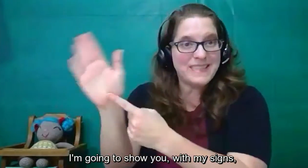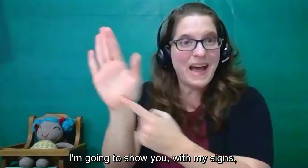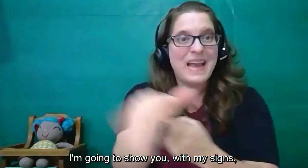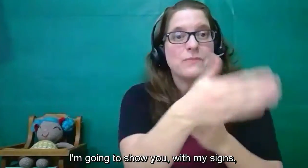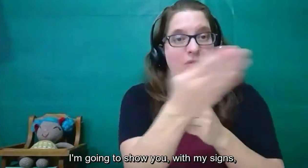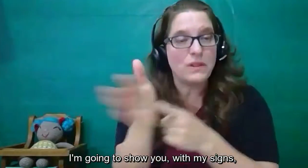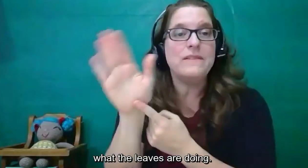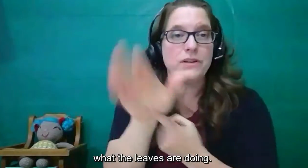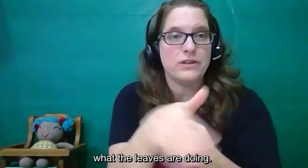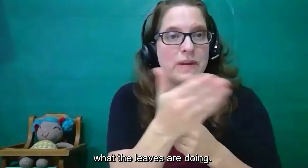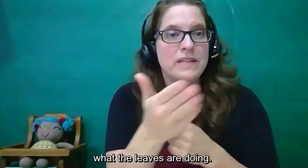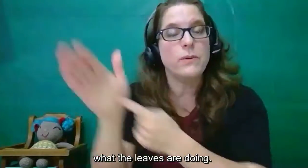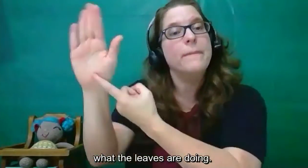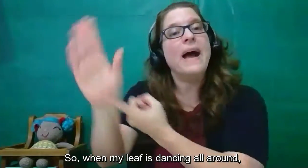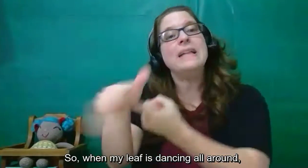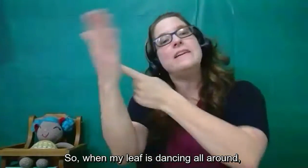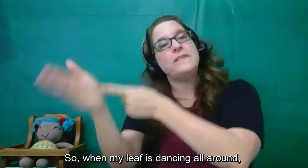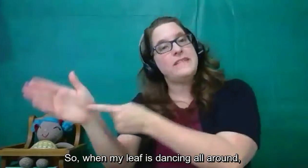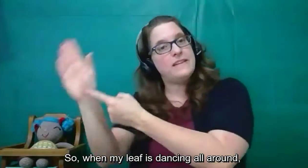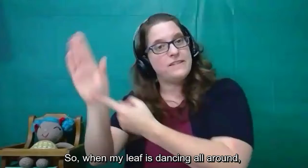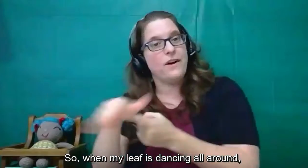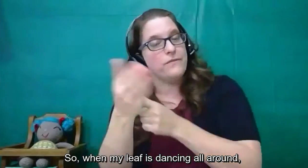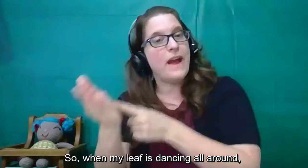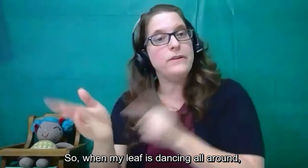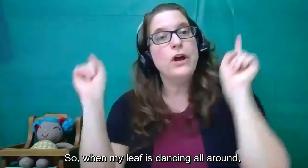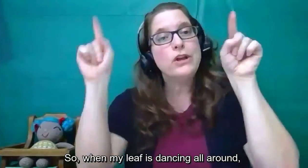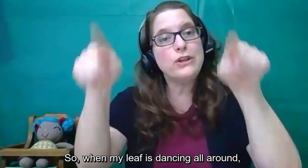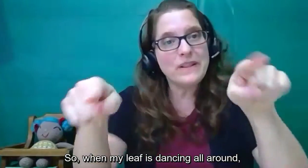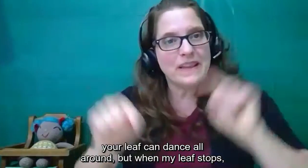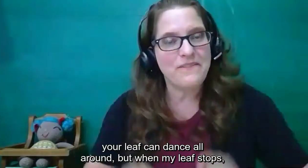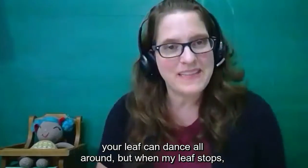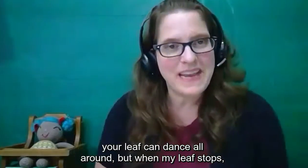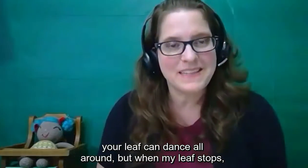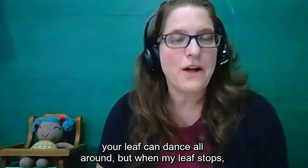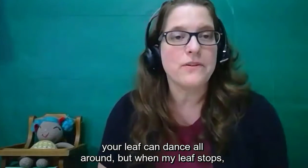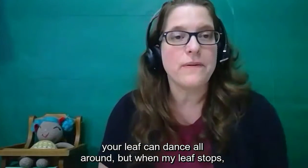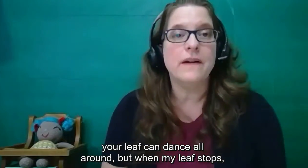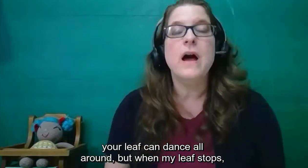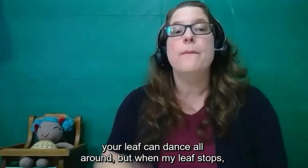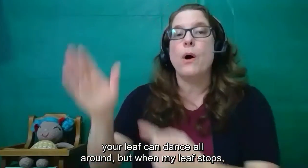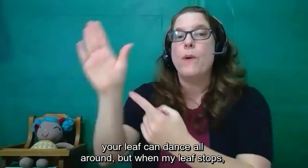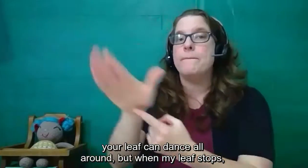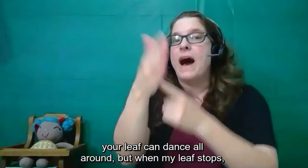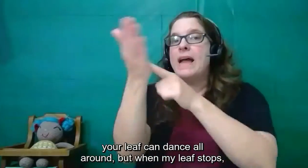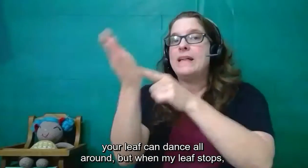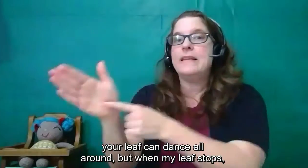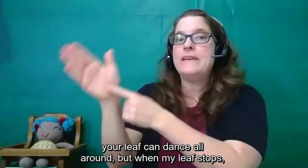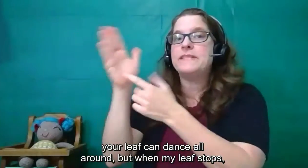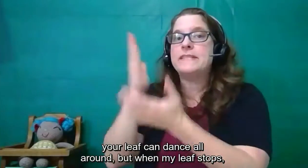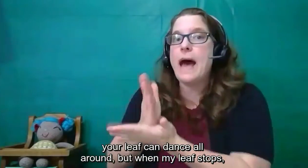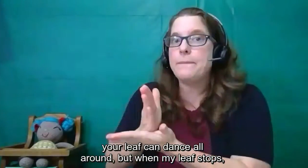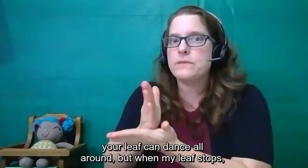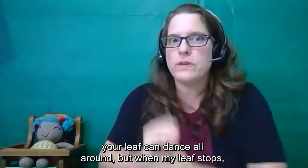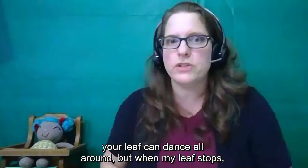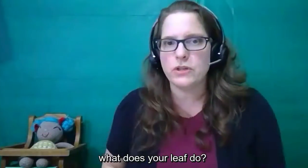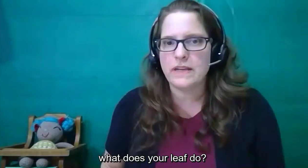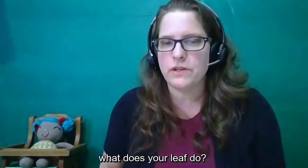my signs what the leaves are doing. So when my leaf is dancing all around, your leaf can dance all around. But when my leaf stops, what does your leaf